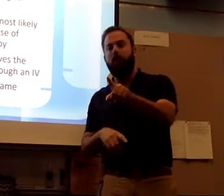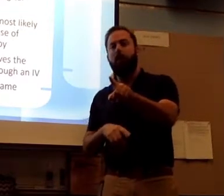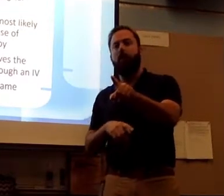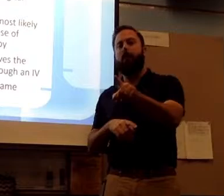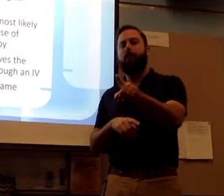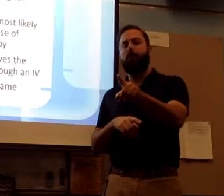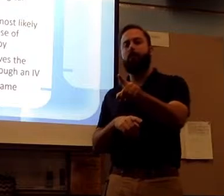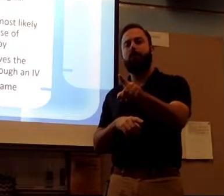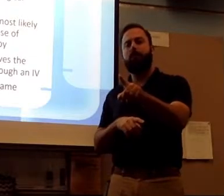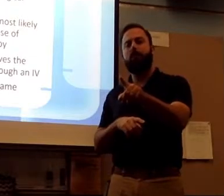Yeah.